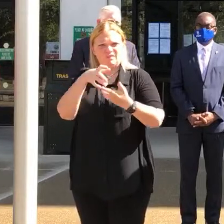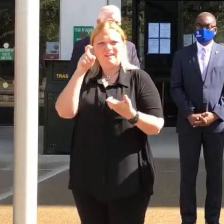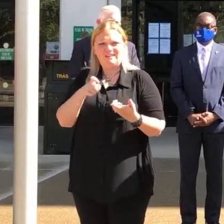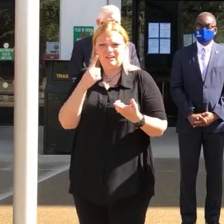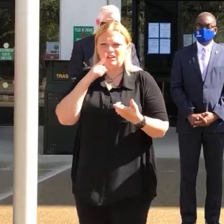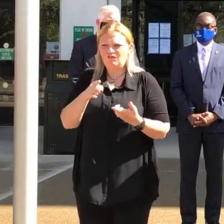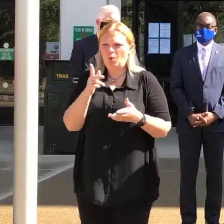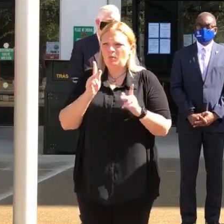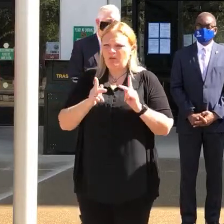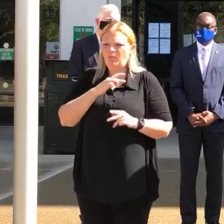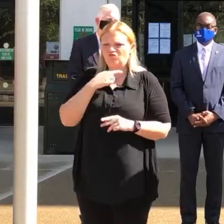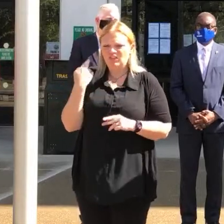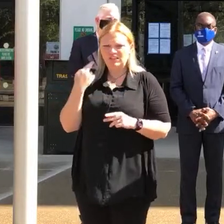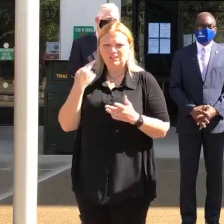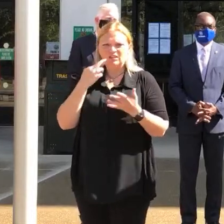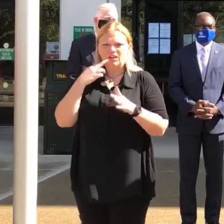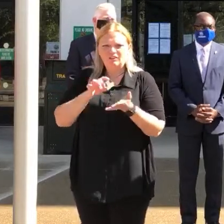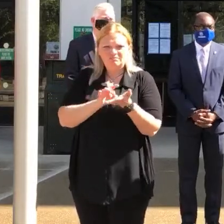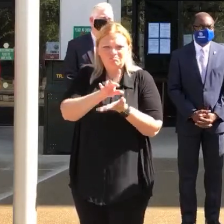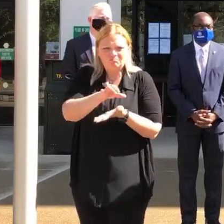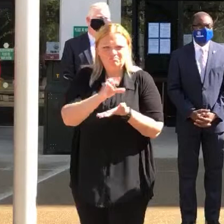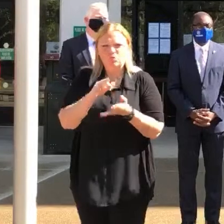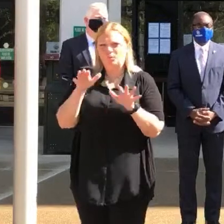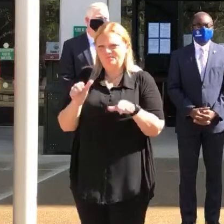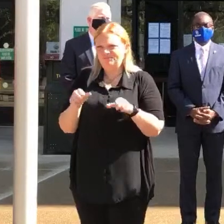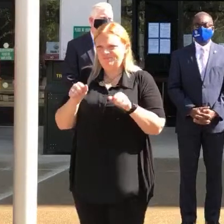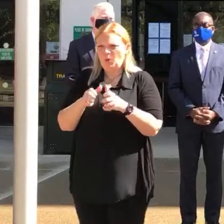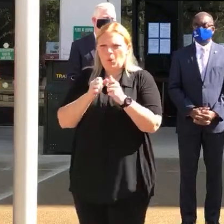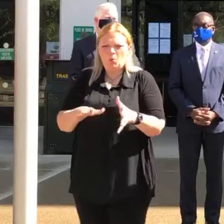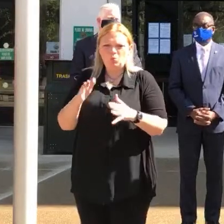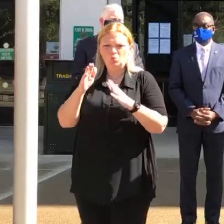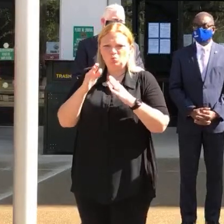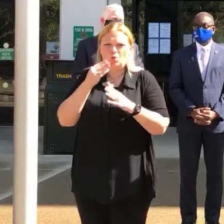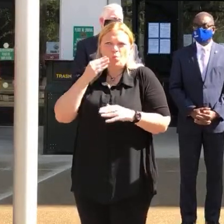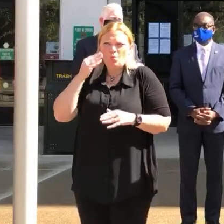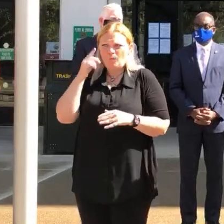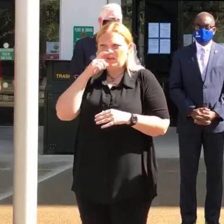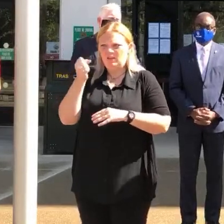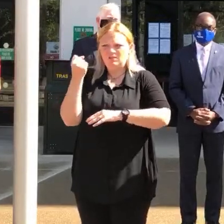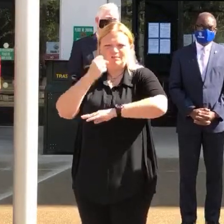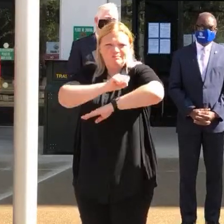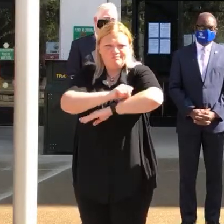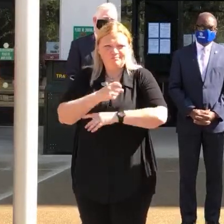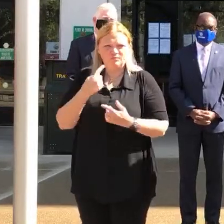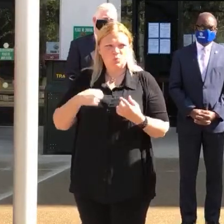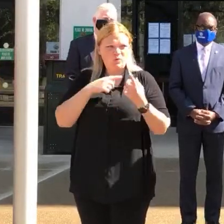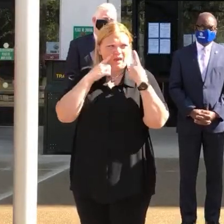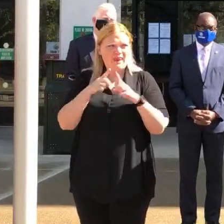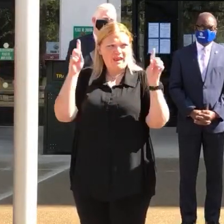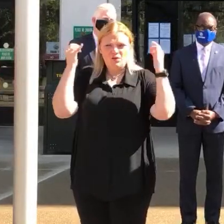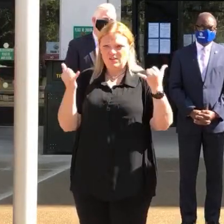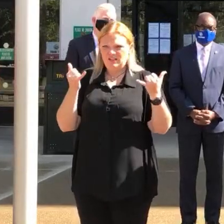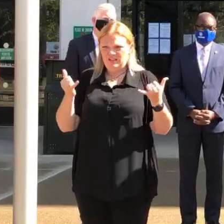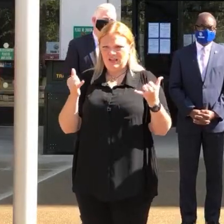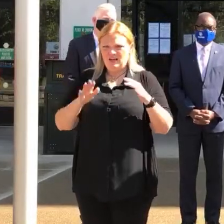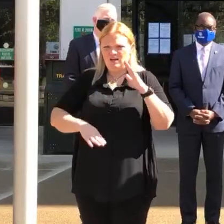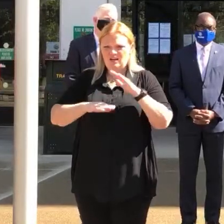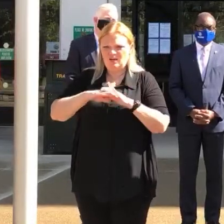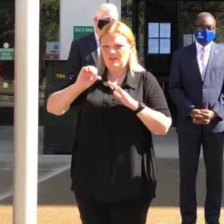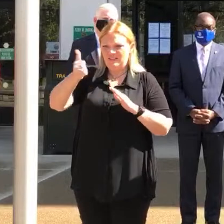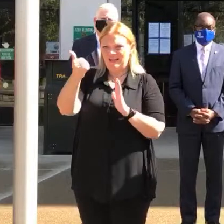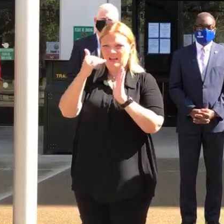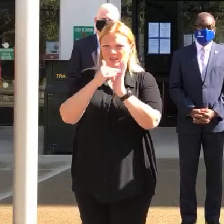are at risk of eviction, as well as potentially losing their home to foreclosure. We are announcing today that there will be up to $10